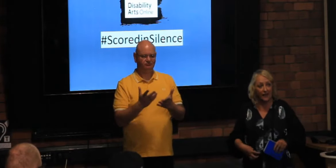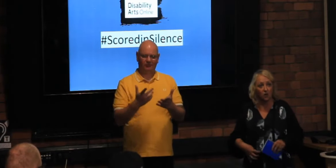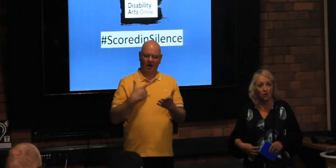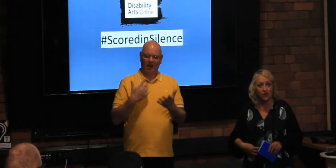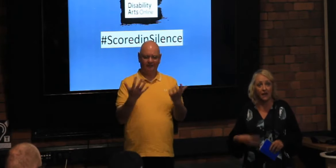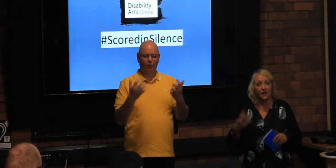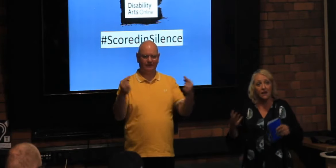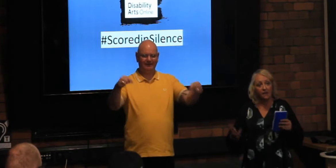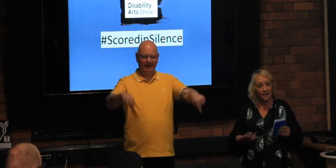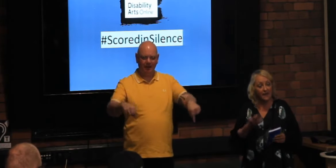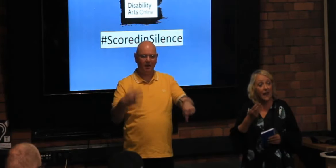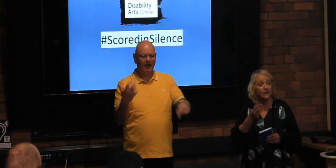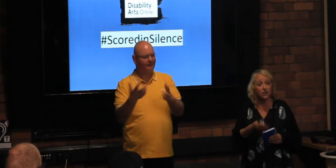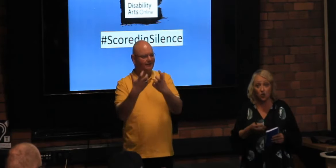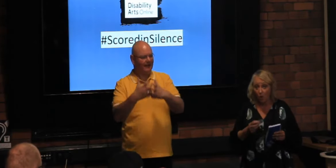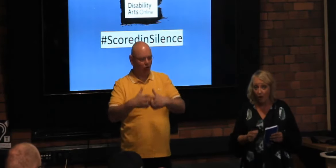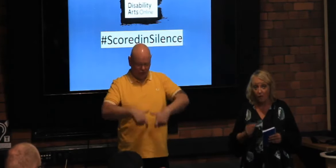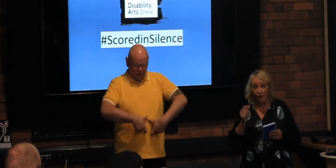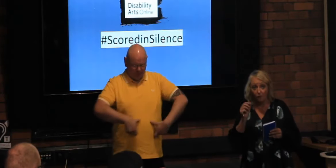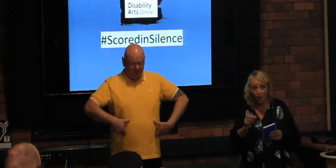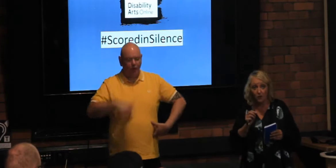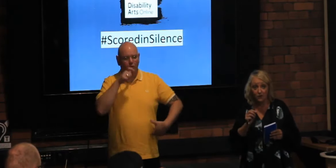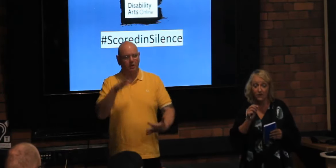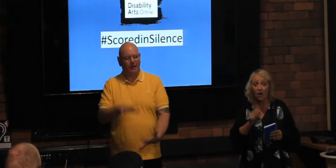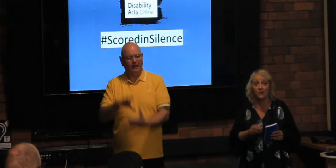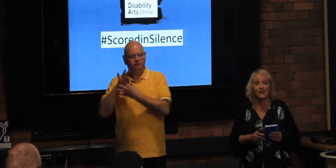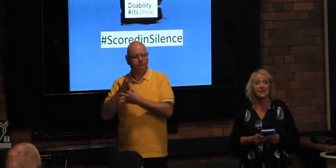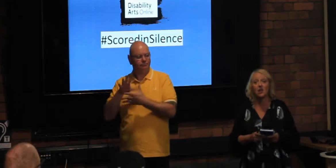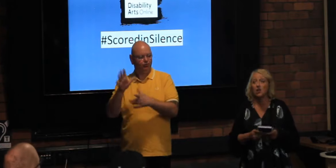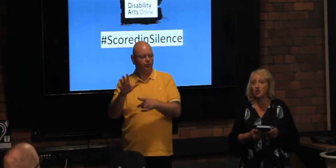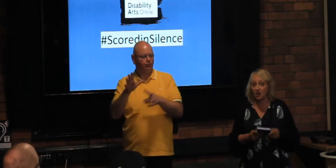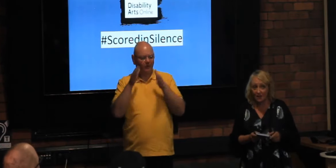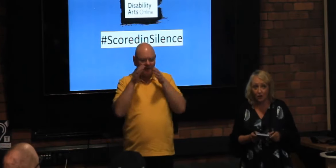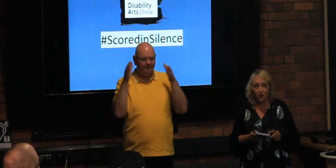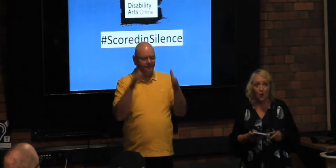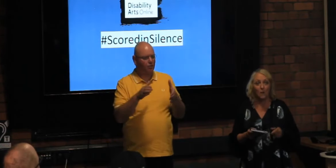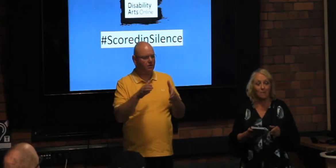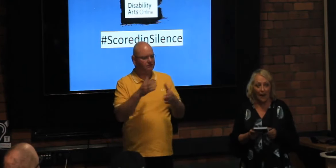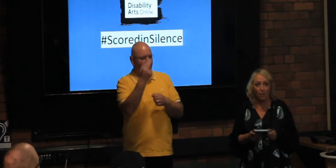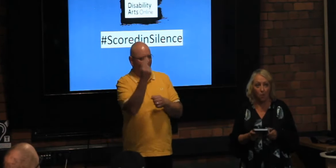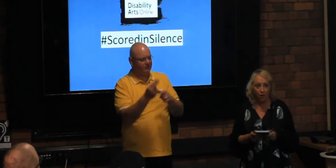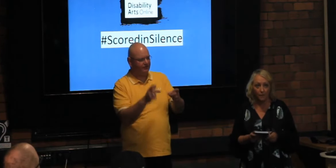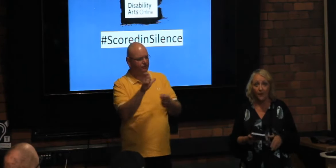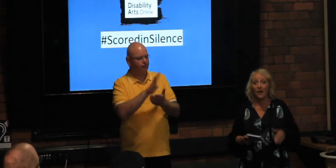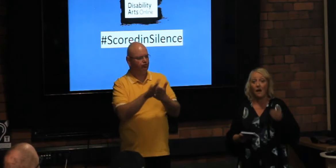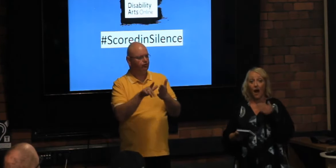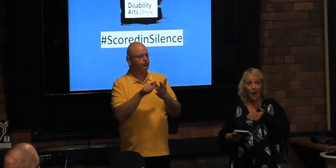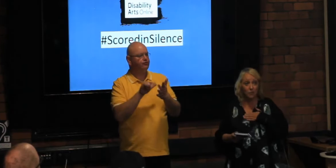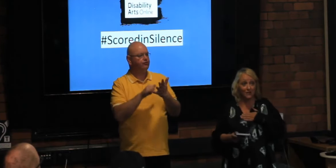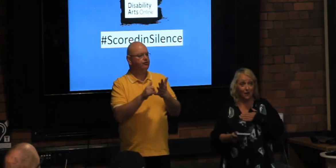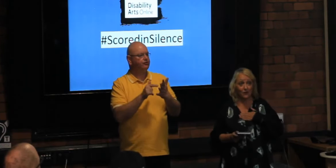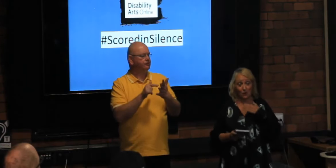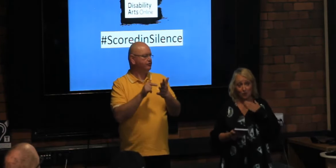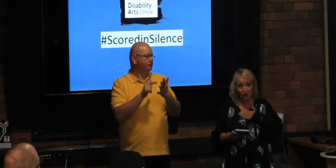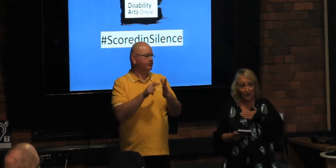of the technology that is connected to the work of our focused artist, Chisato Minamimura. I